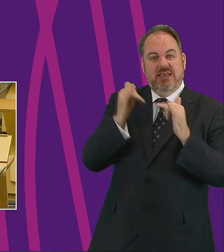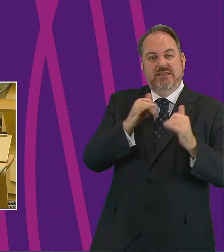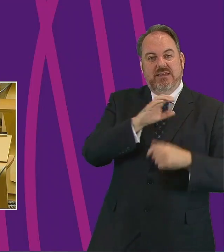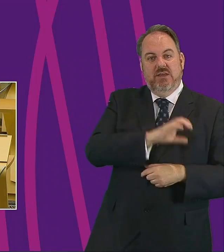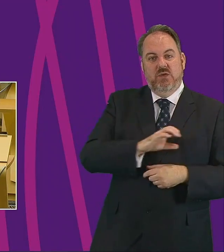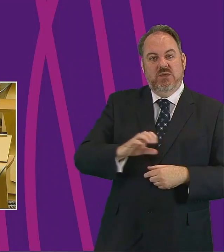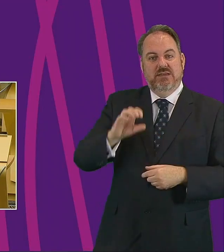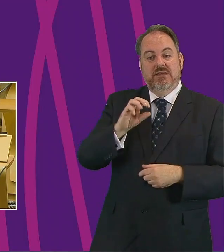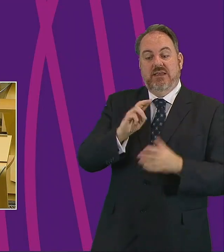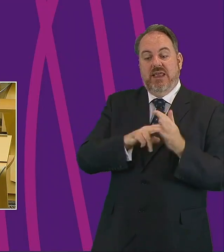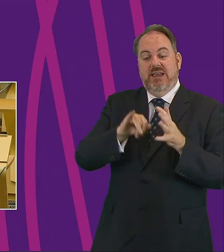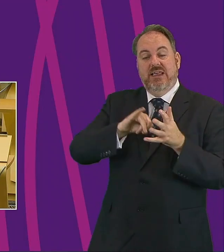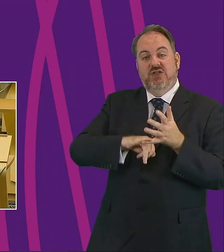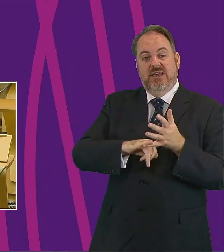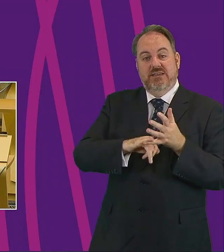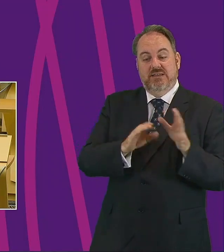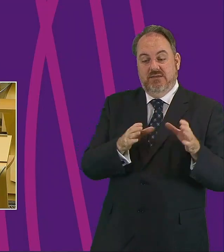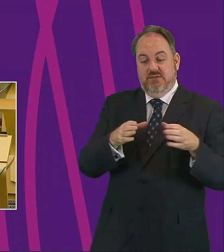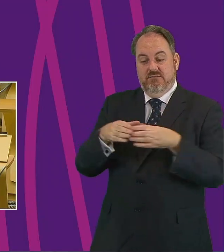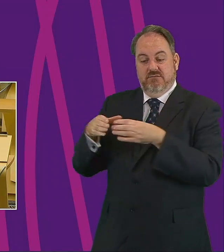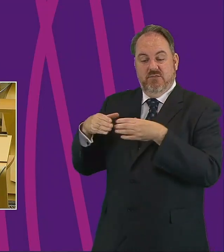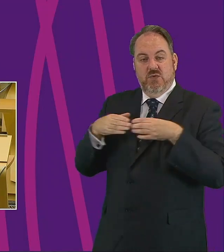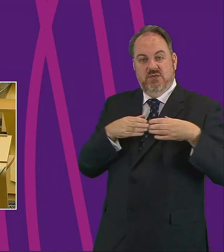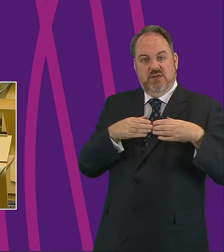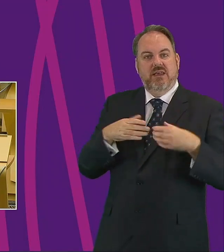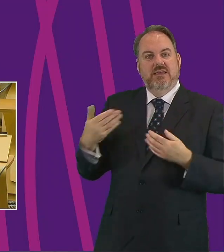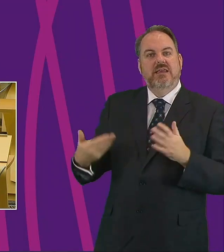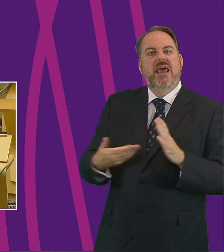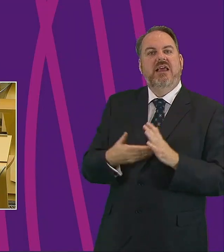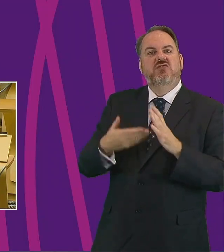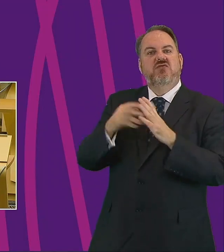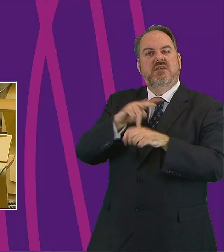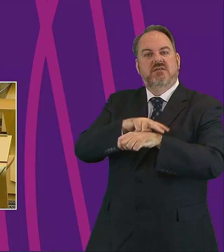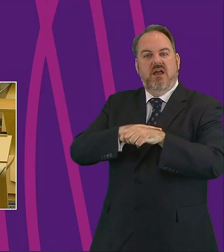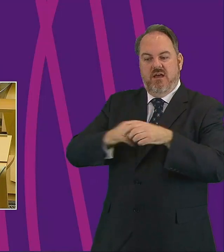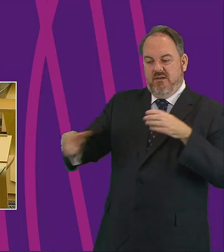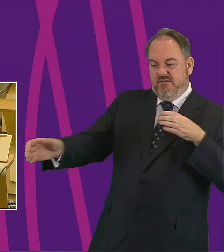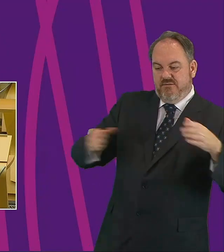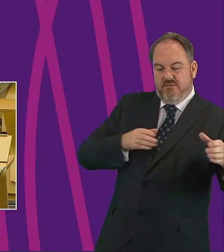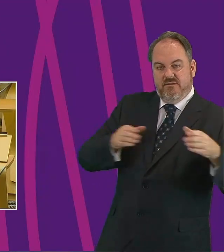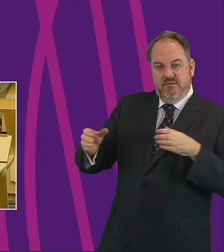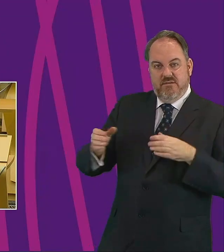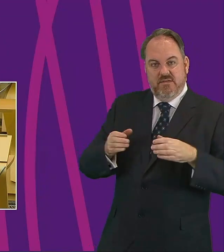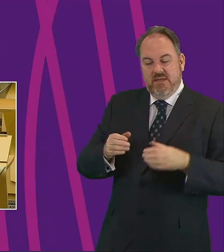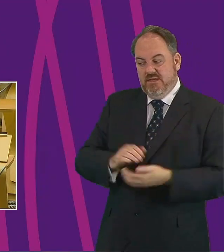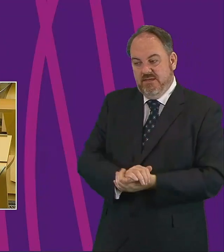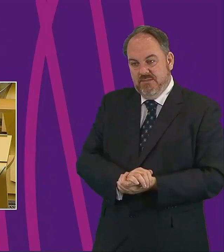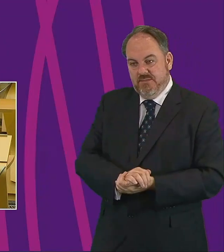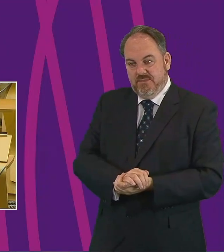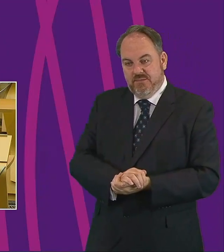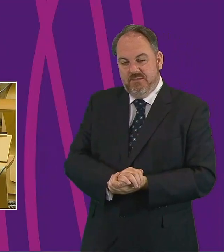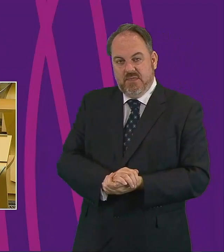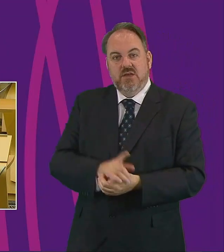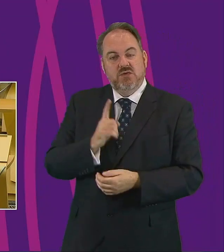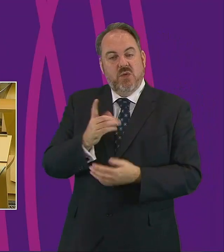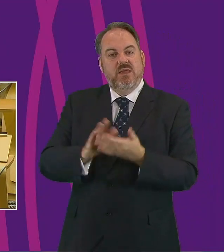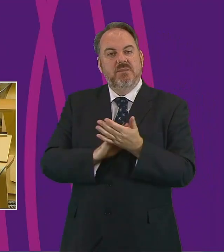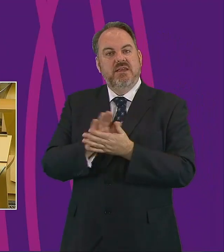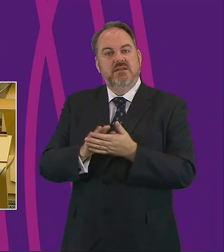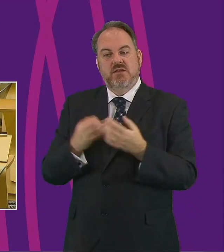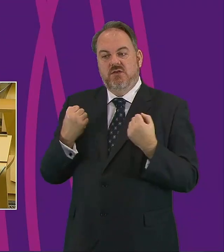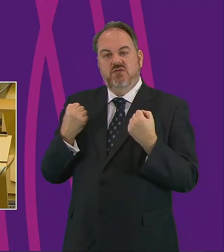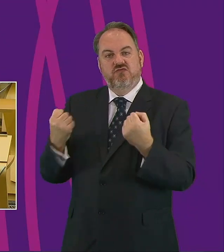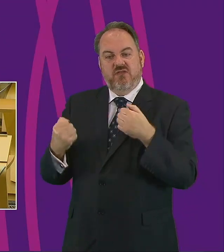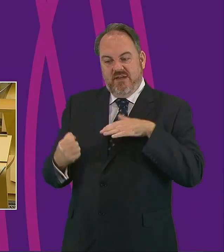boards are bringing on additional NHS capacity. Greater Glasgow and Clyde is this week making drive-through facilities,